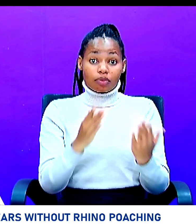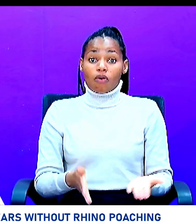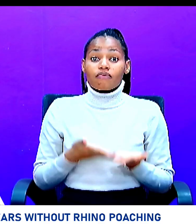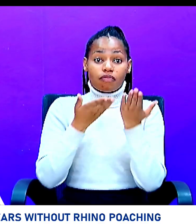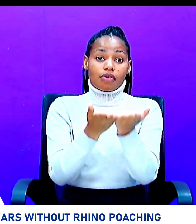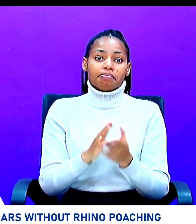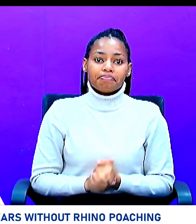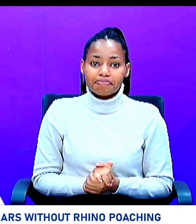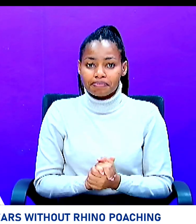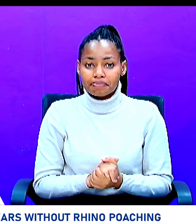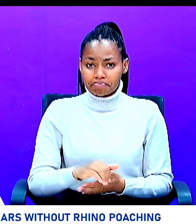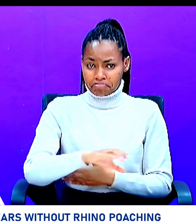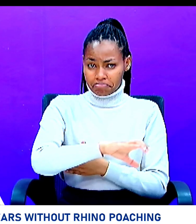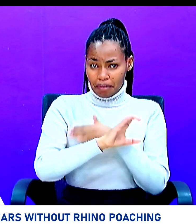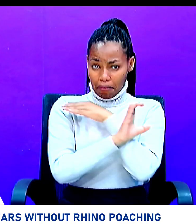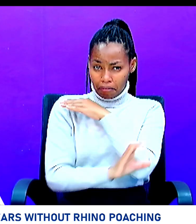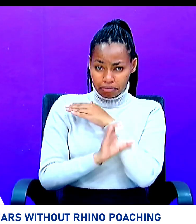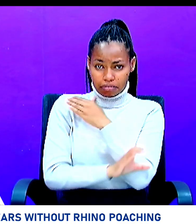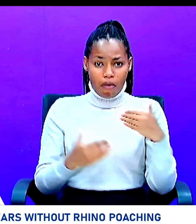has deterred offenders.